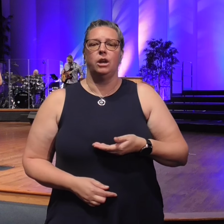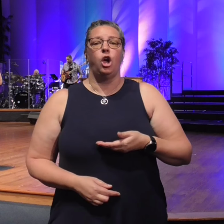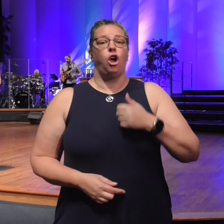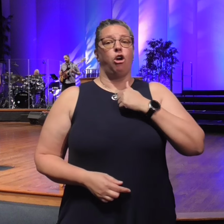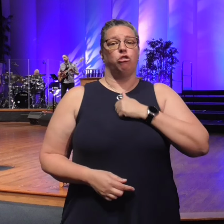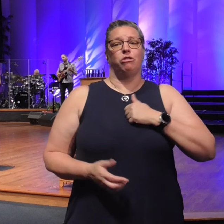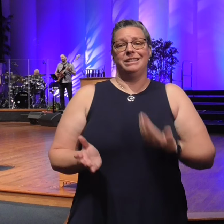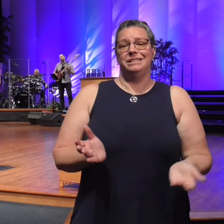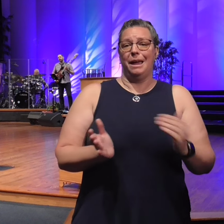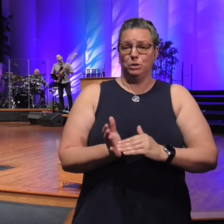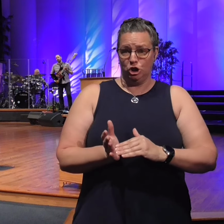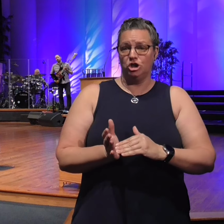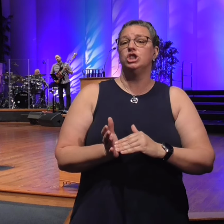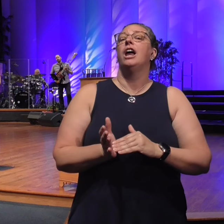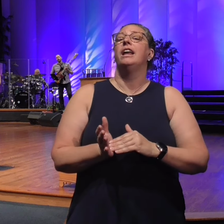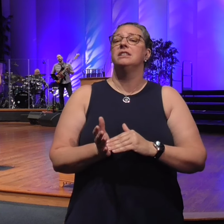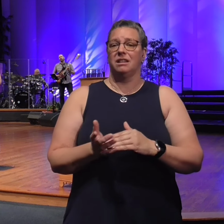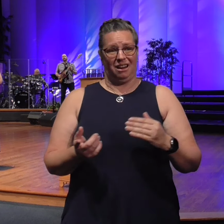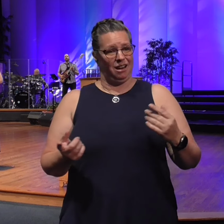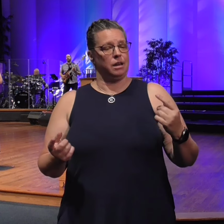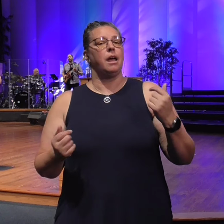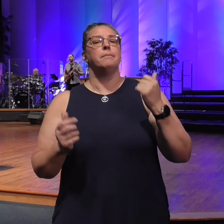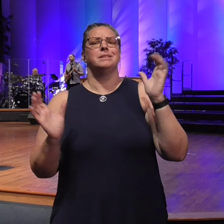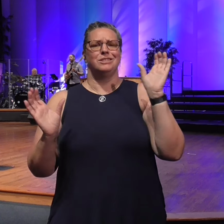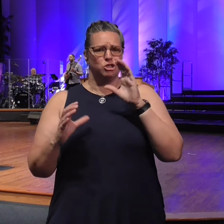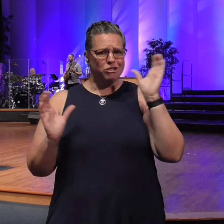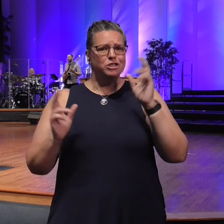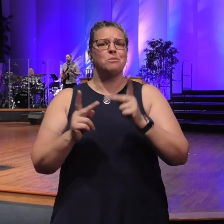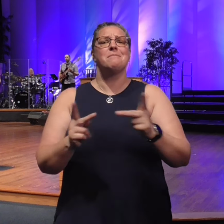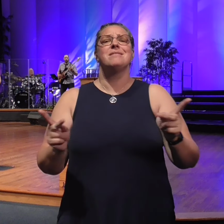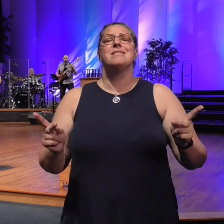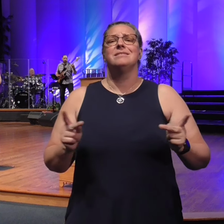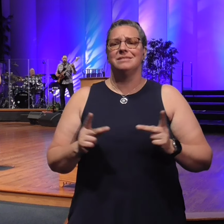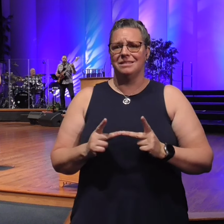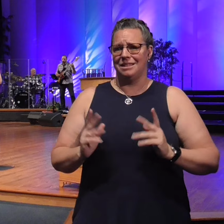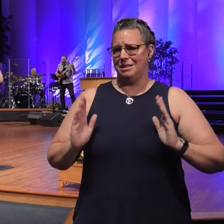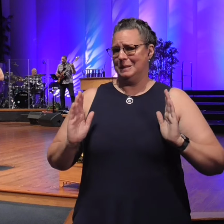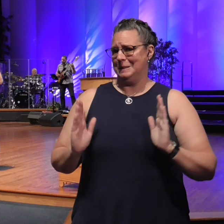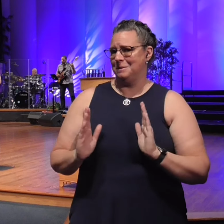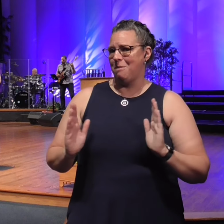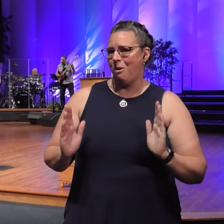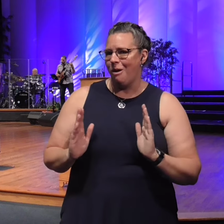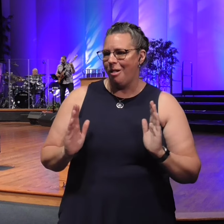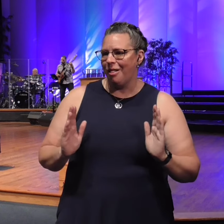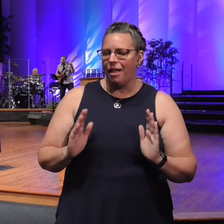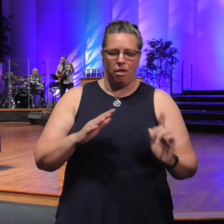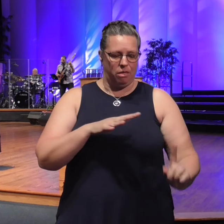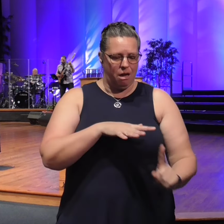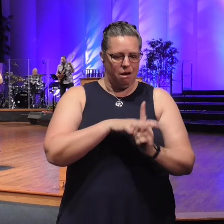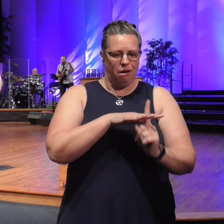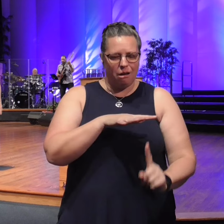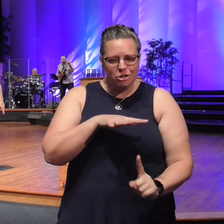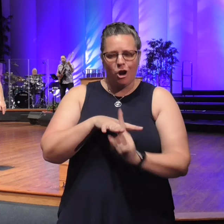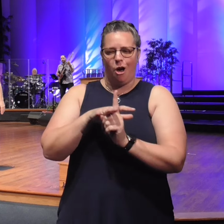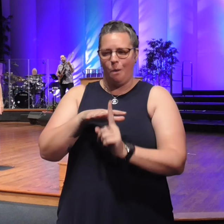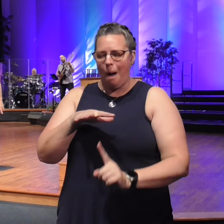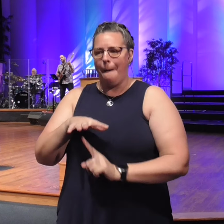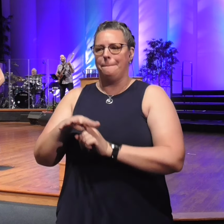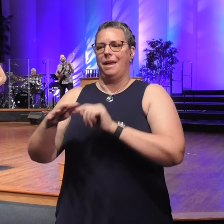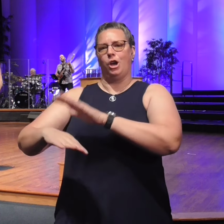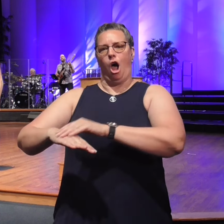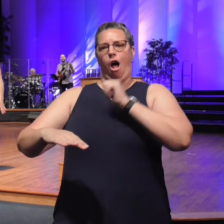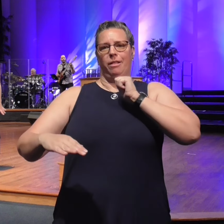Redemption comes in strange places and small spaces, calling out our